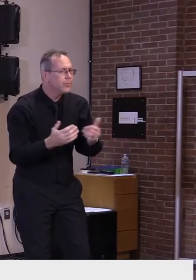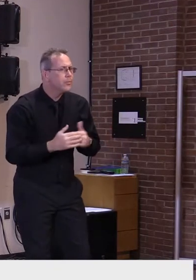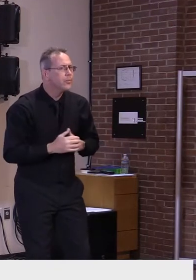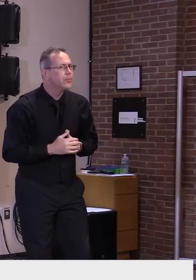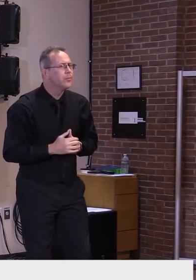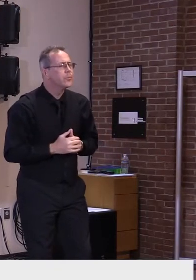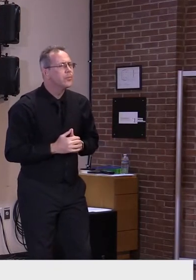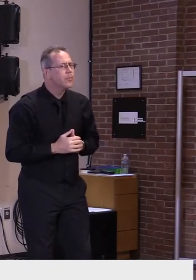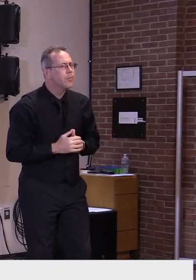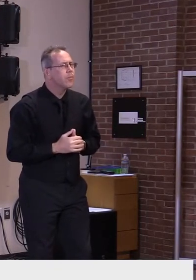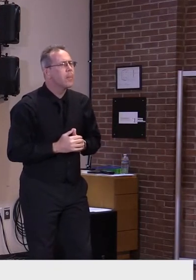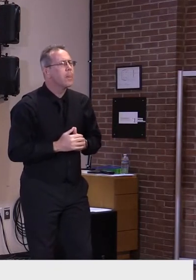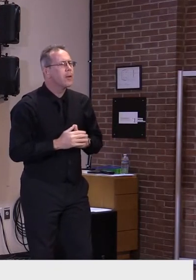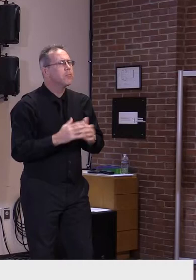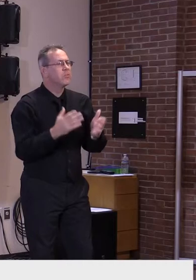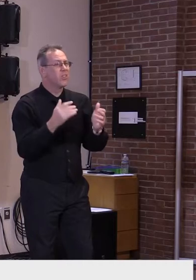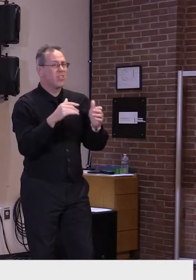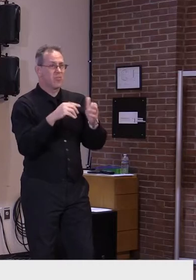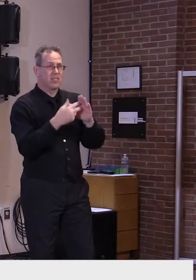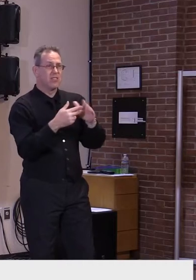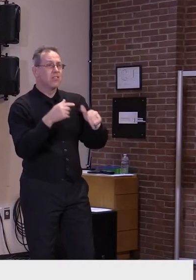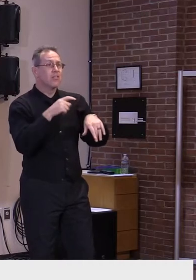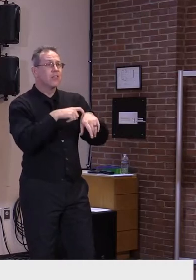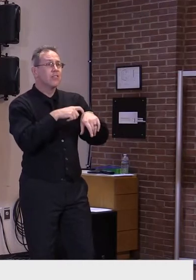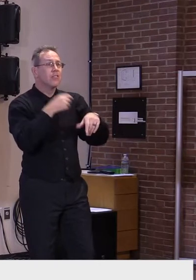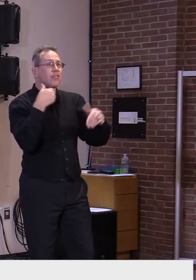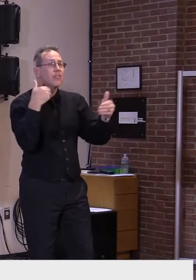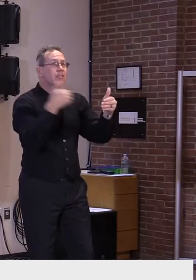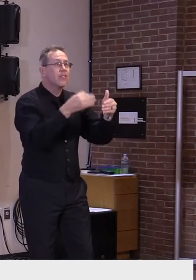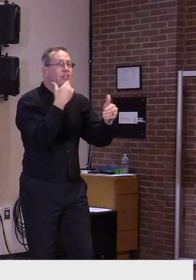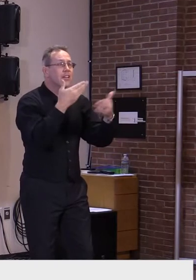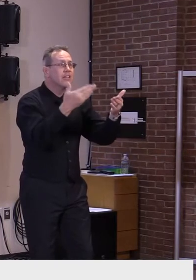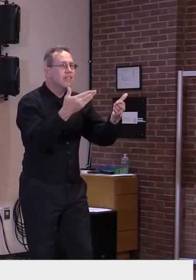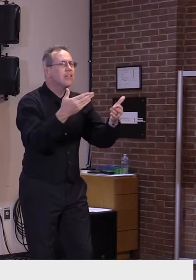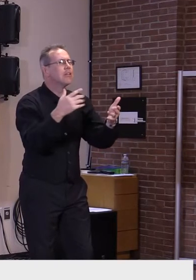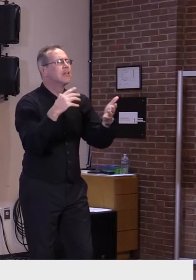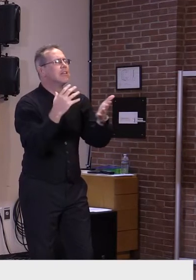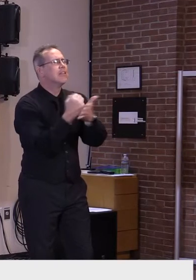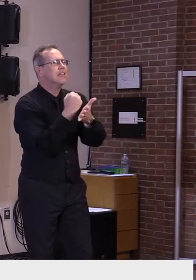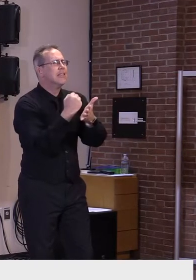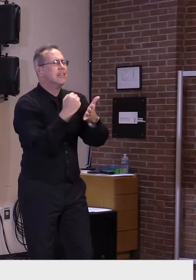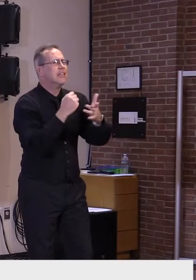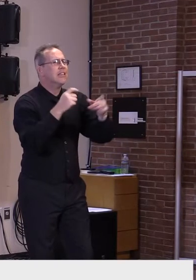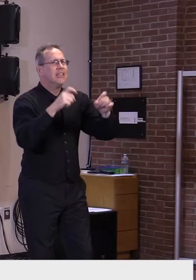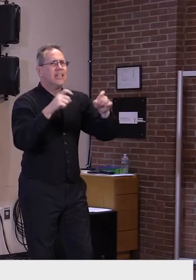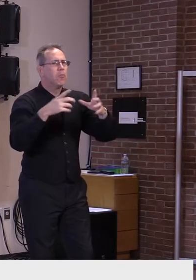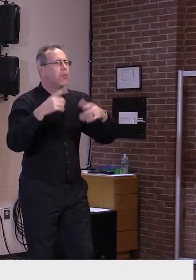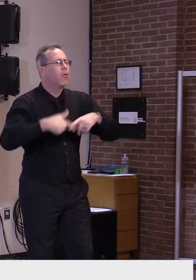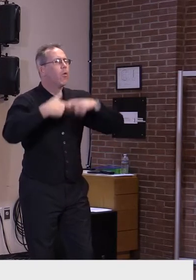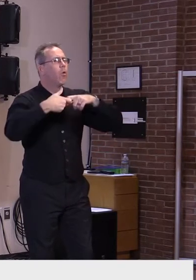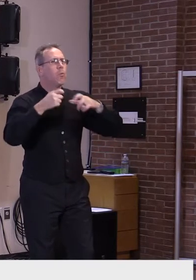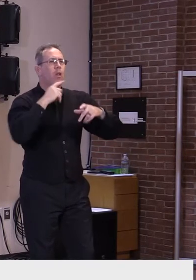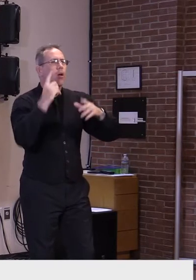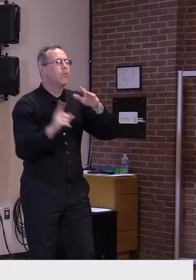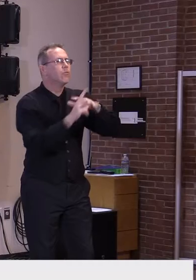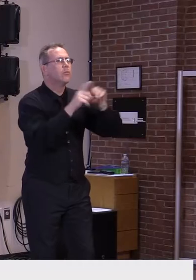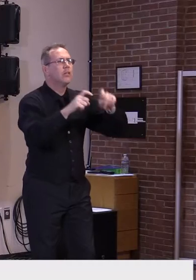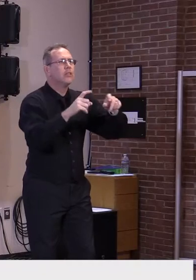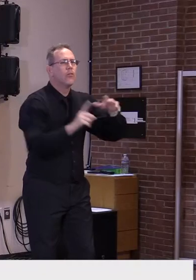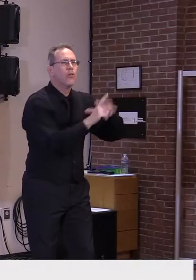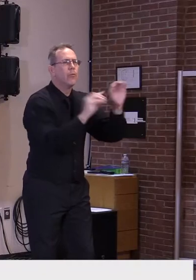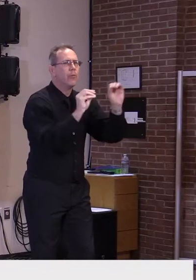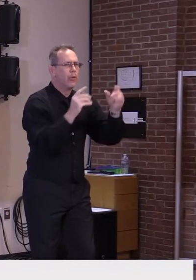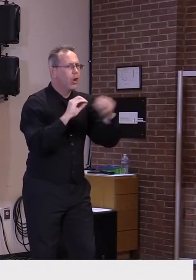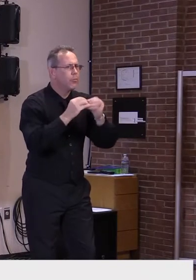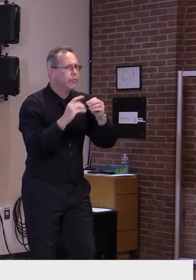decrease around the holiday, largely due to a decrease in testing, a shift in testing, a shift in reporting as well.